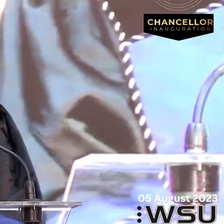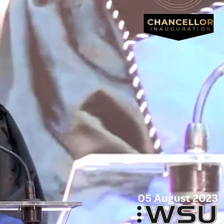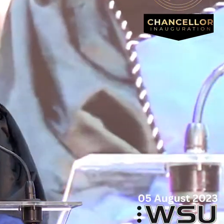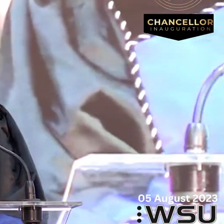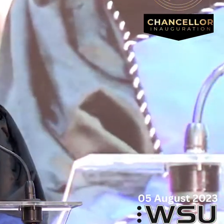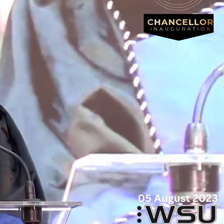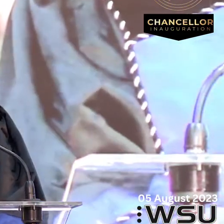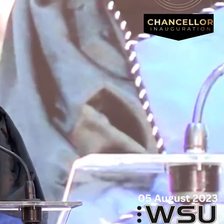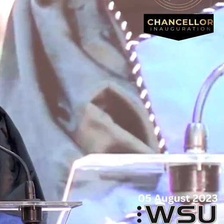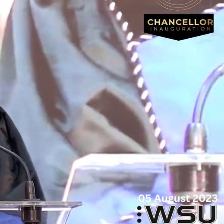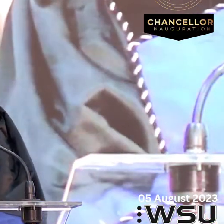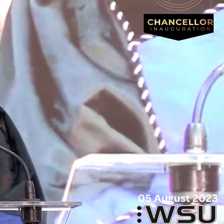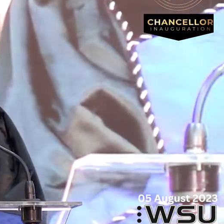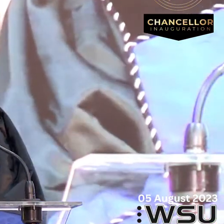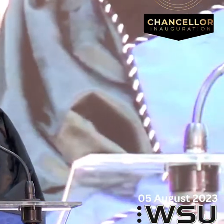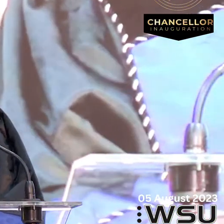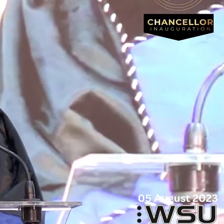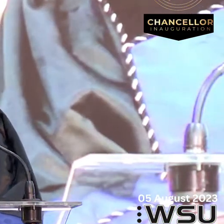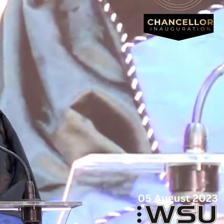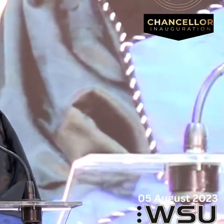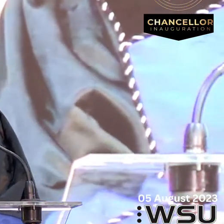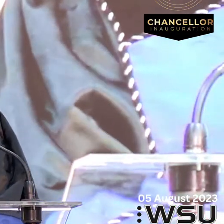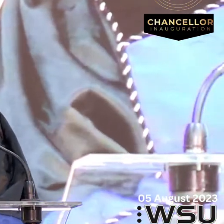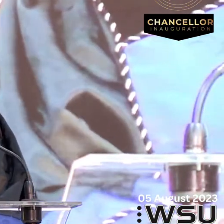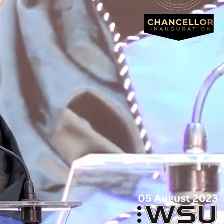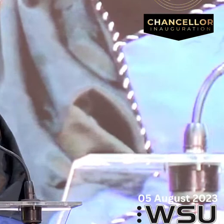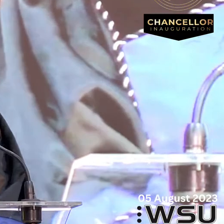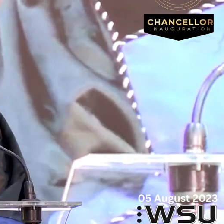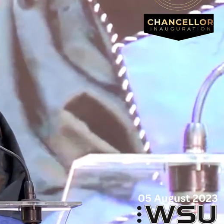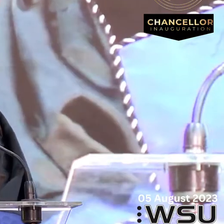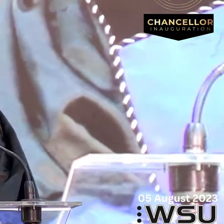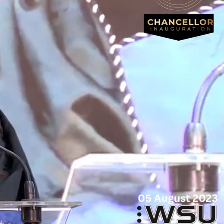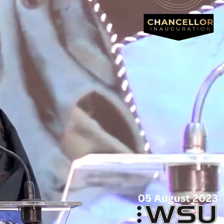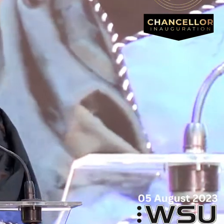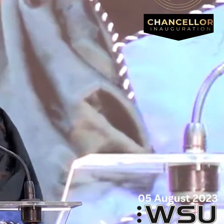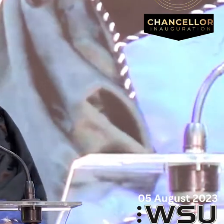It could be 15 cows, it could be 5 cows, it could be 25.